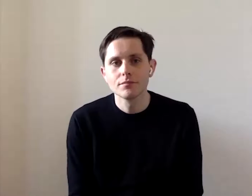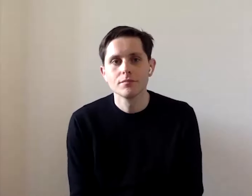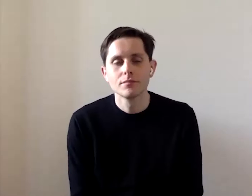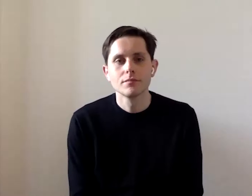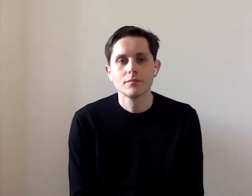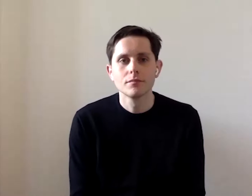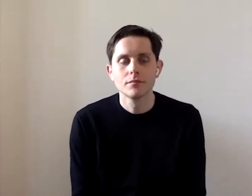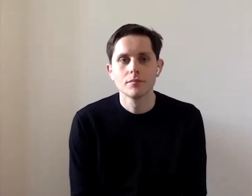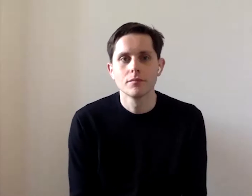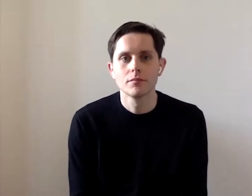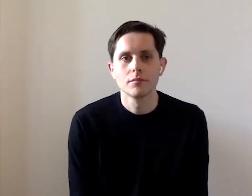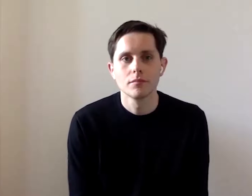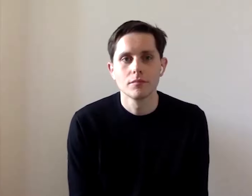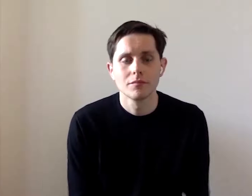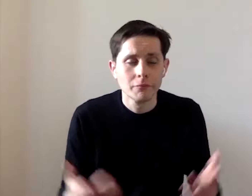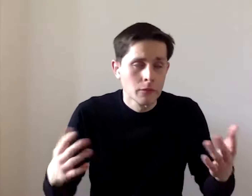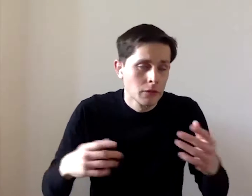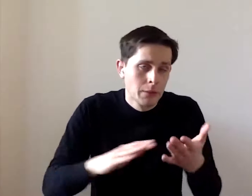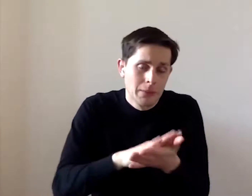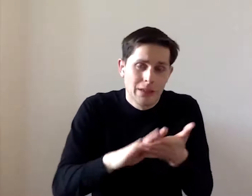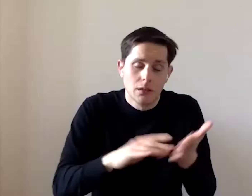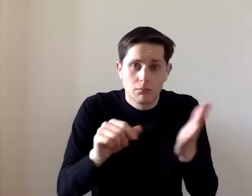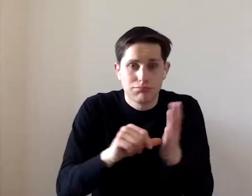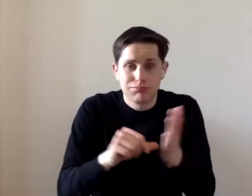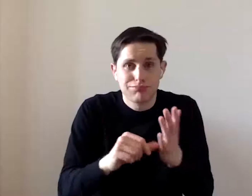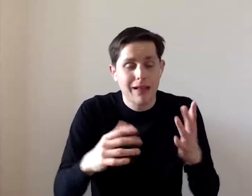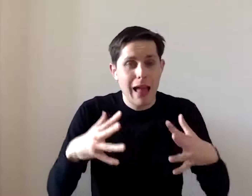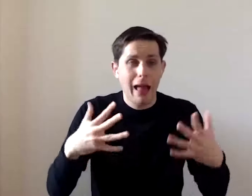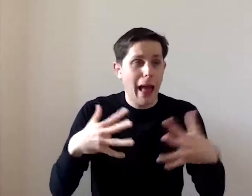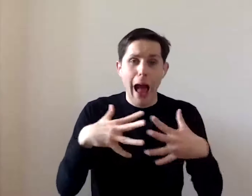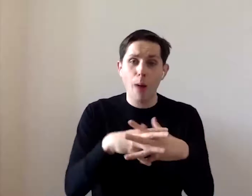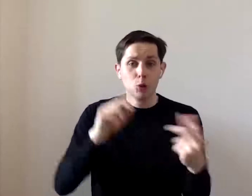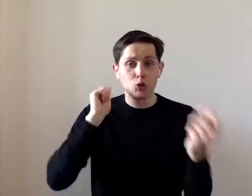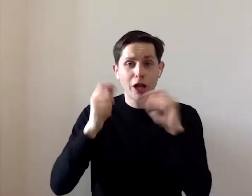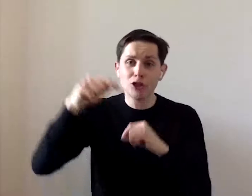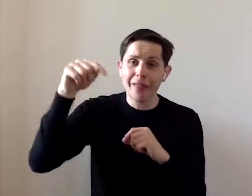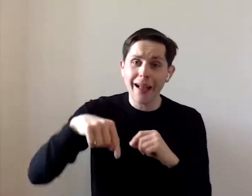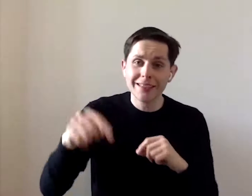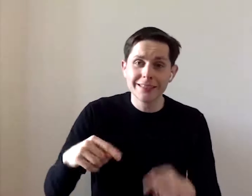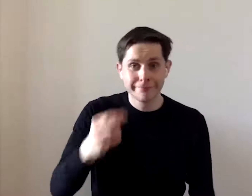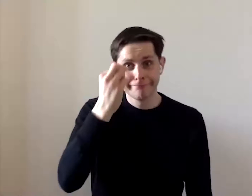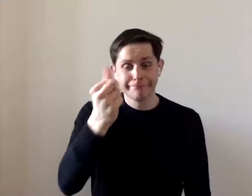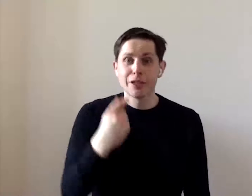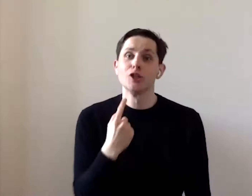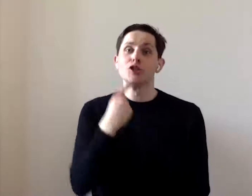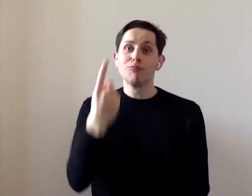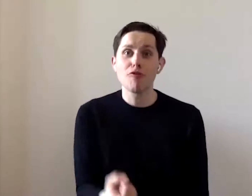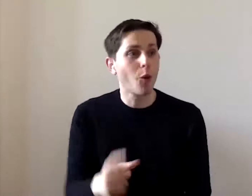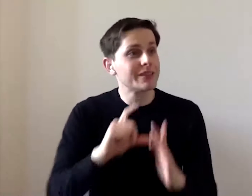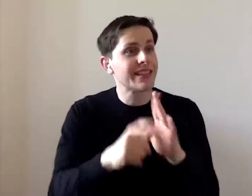are happening or not happening. And I think that is one thing that is not possible to